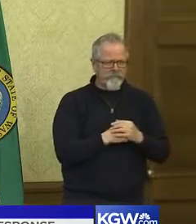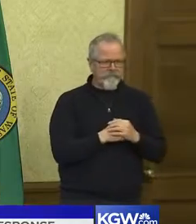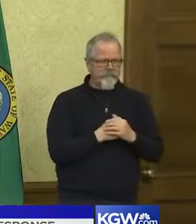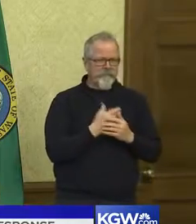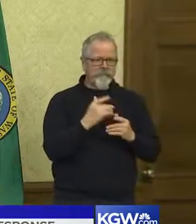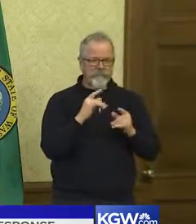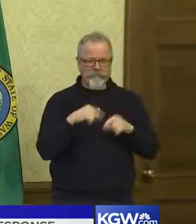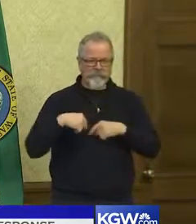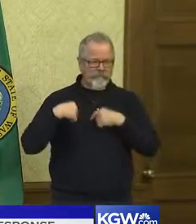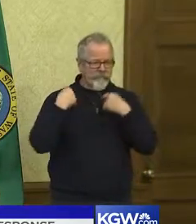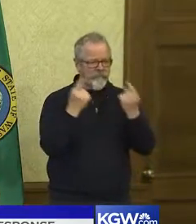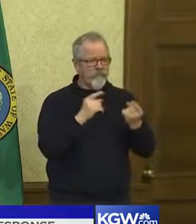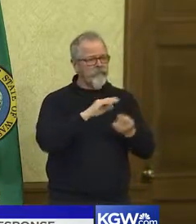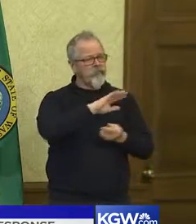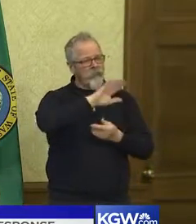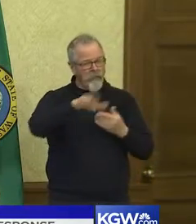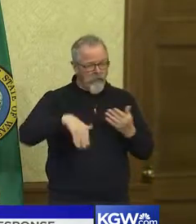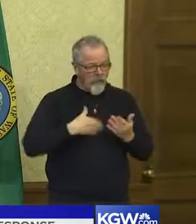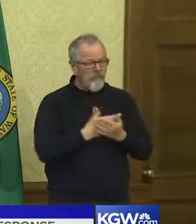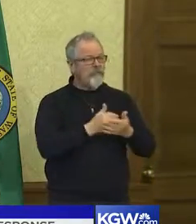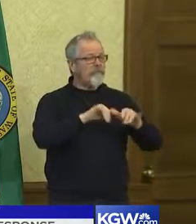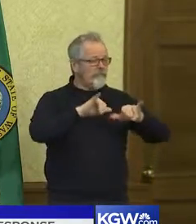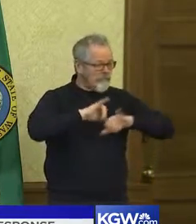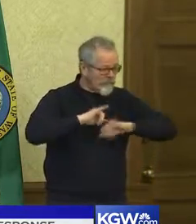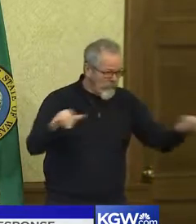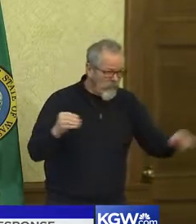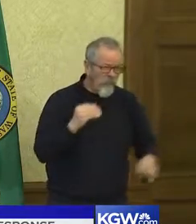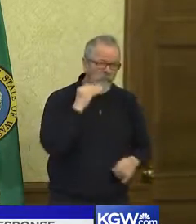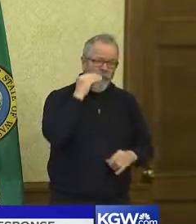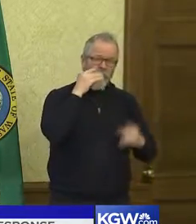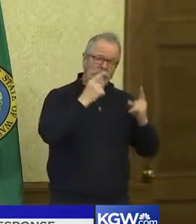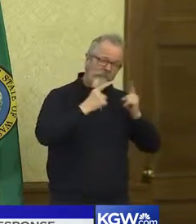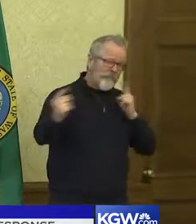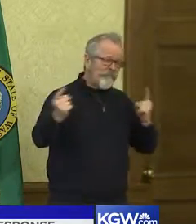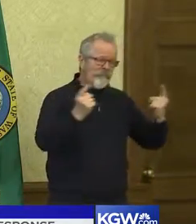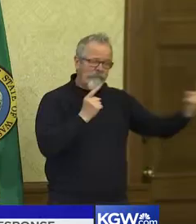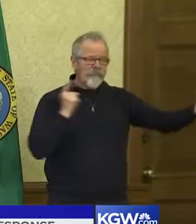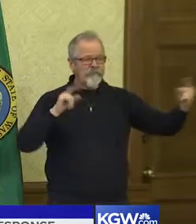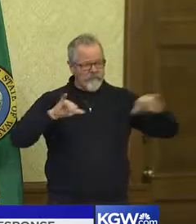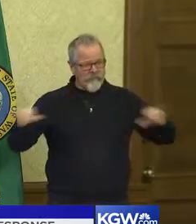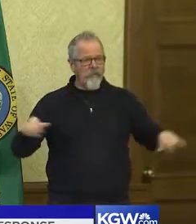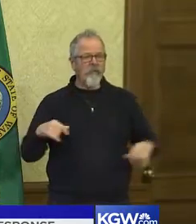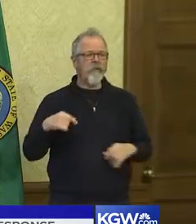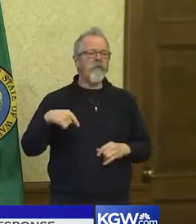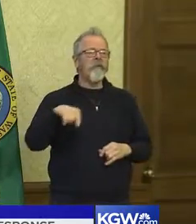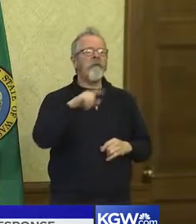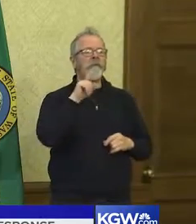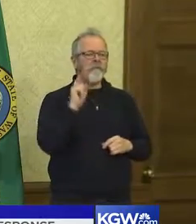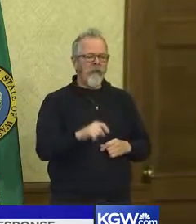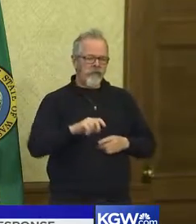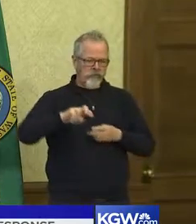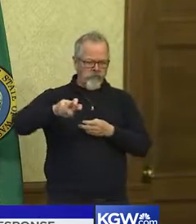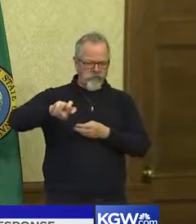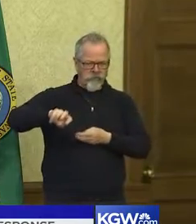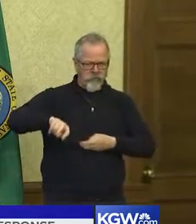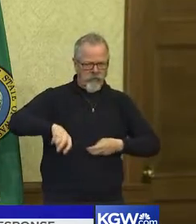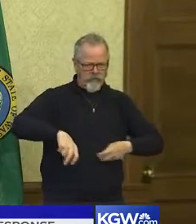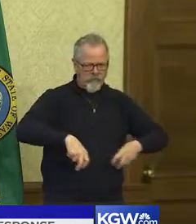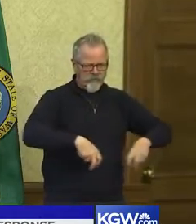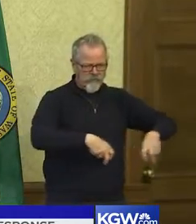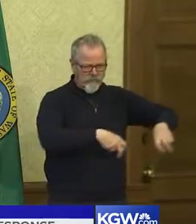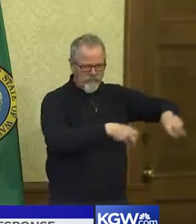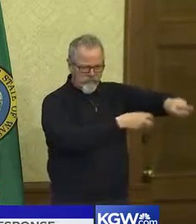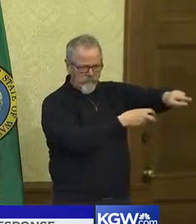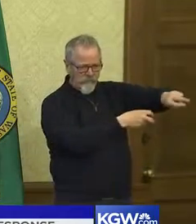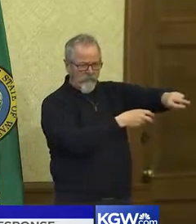testing and robust contact tracing when we get the number down low enough that the epidemiologists